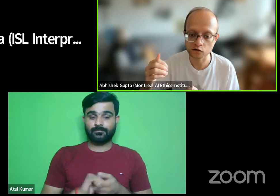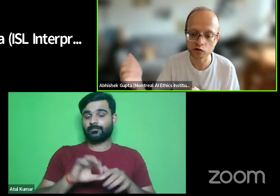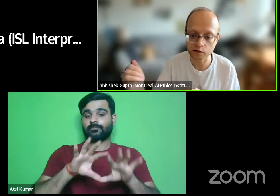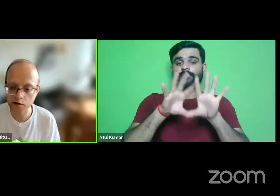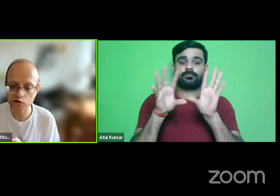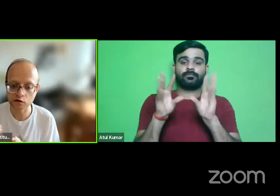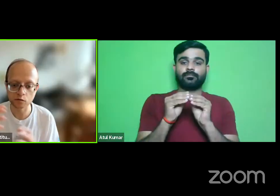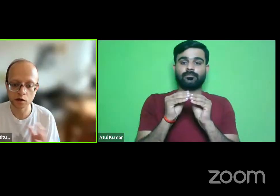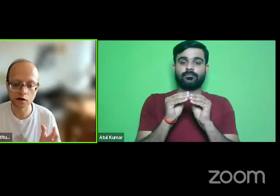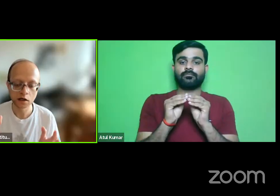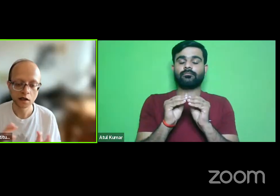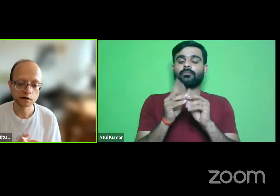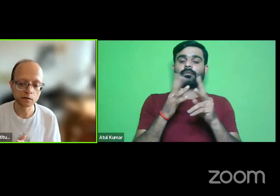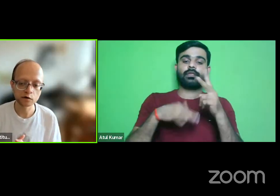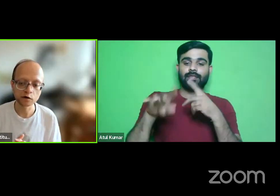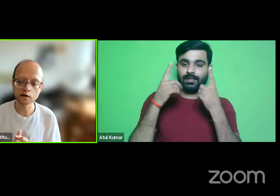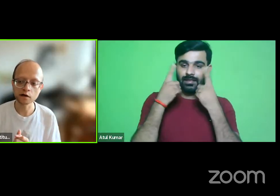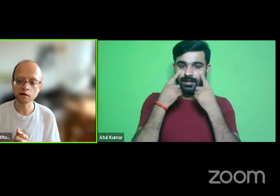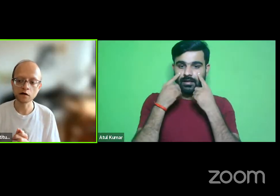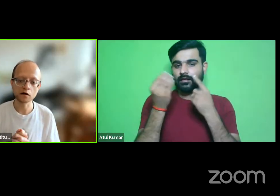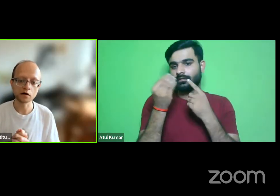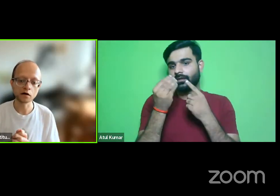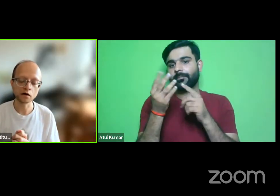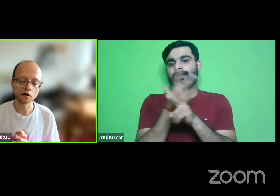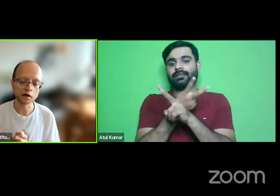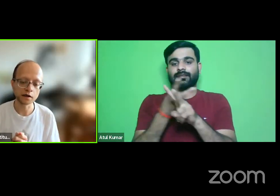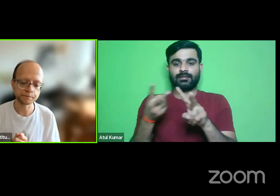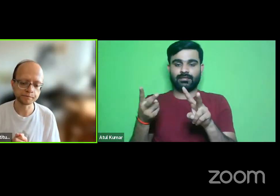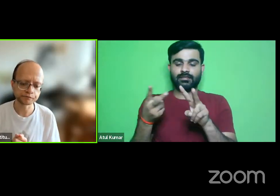these jurisdictions where some of these things